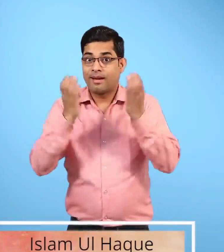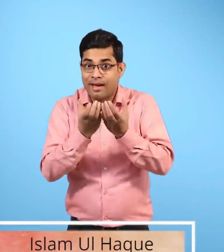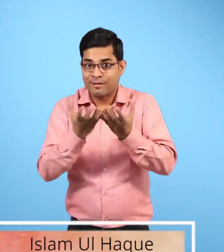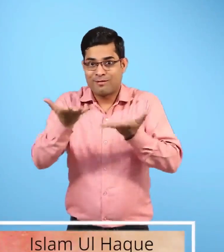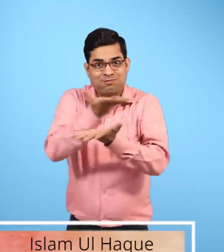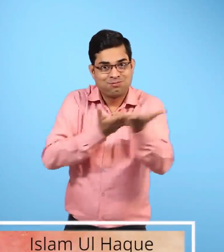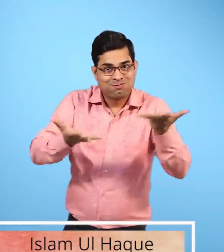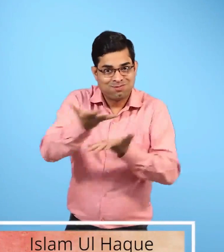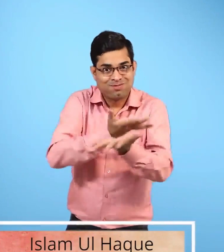Class discussion.